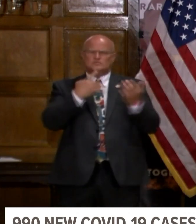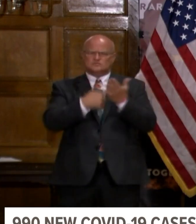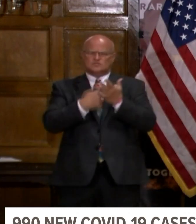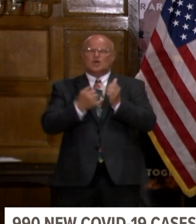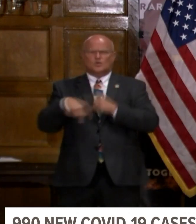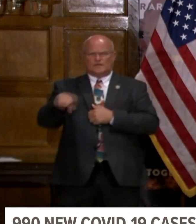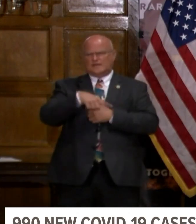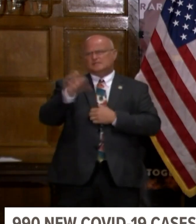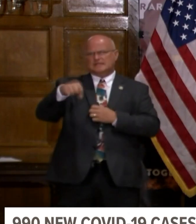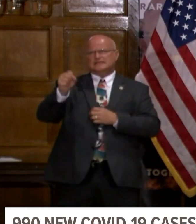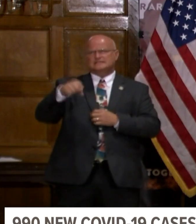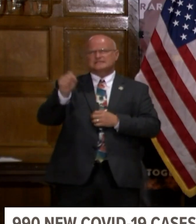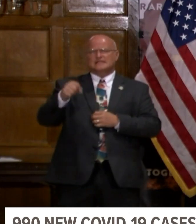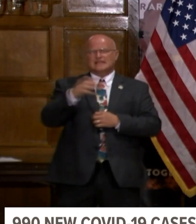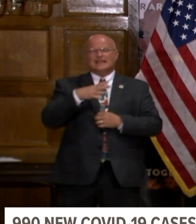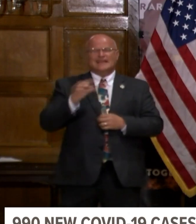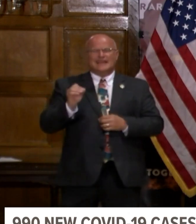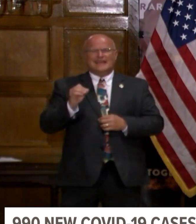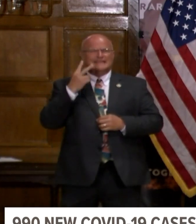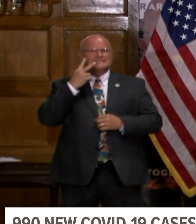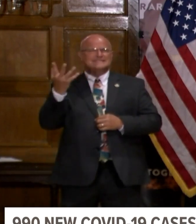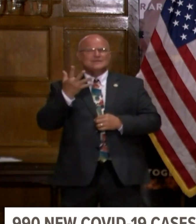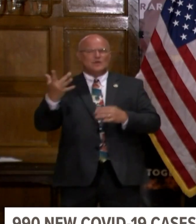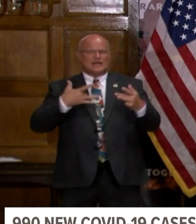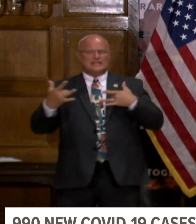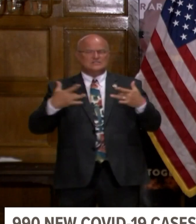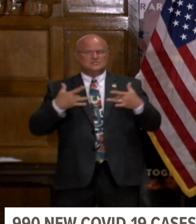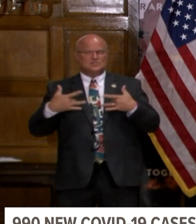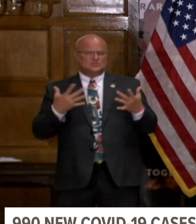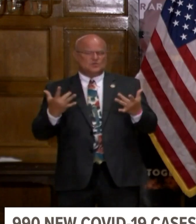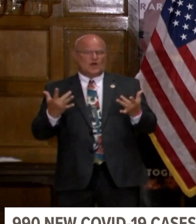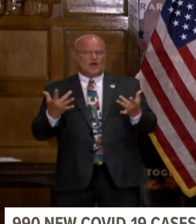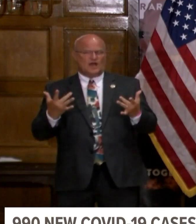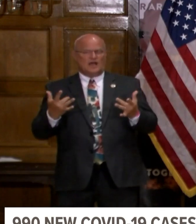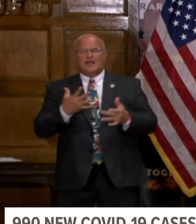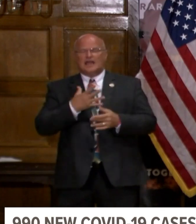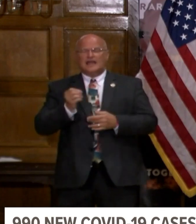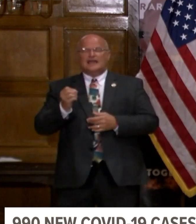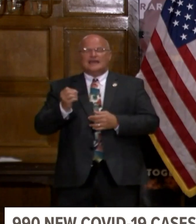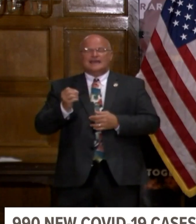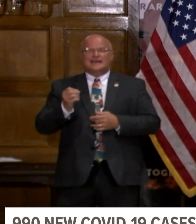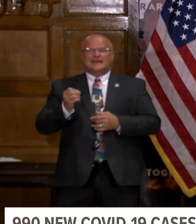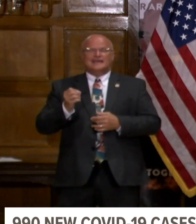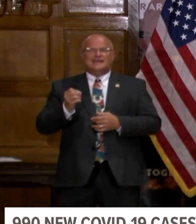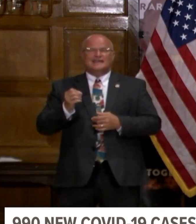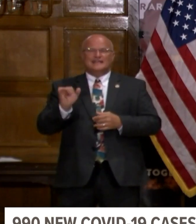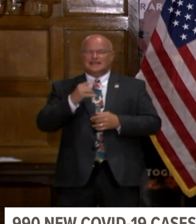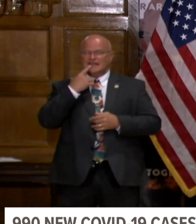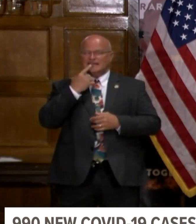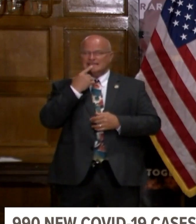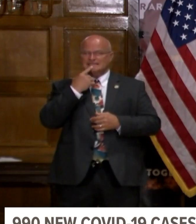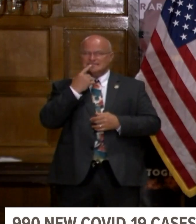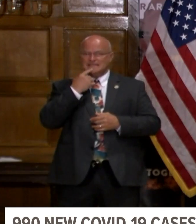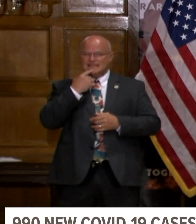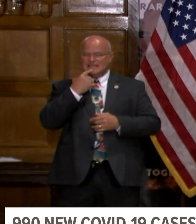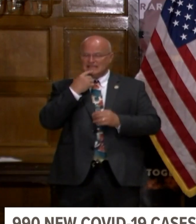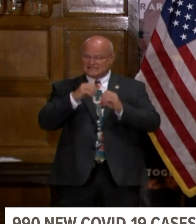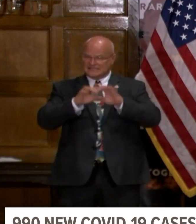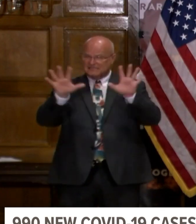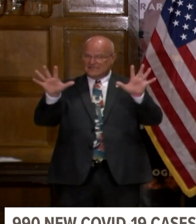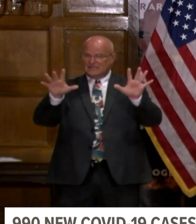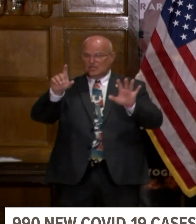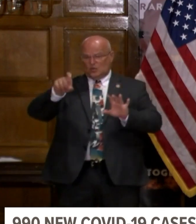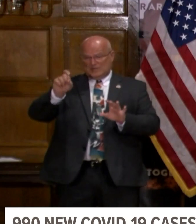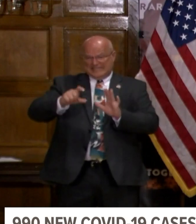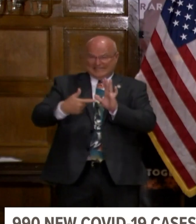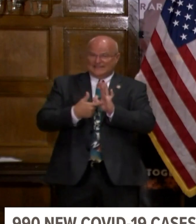speak with them, see what concerns there are. But like I said very clearly, we